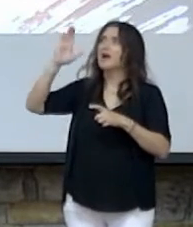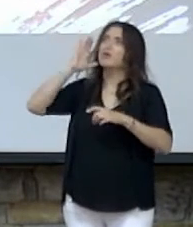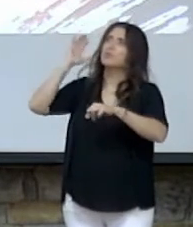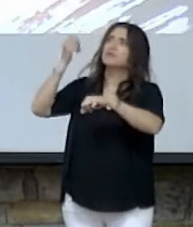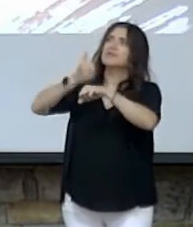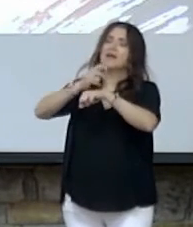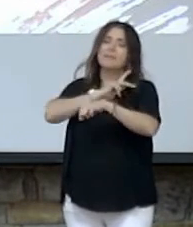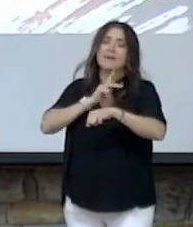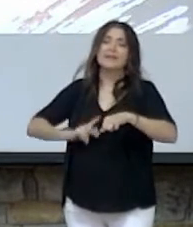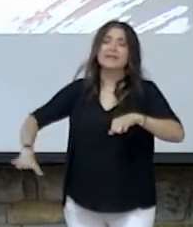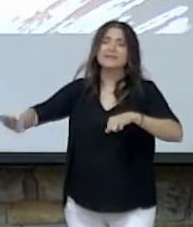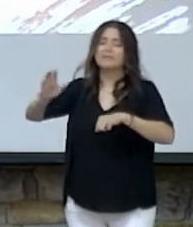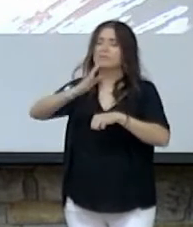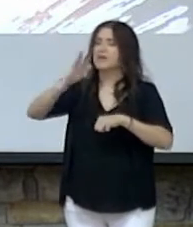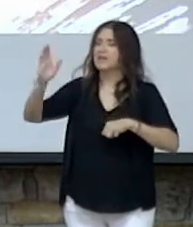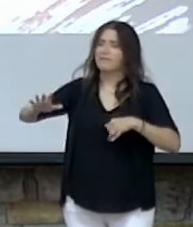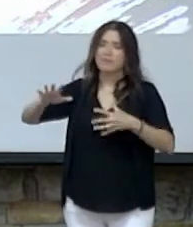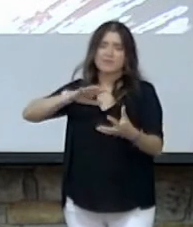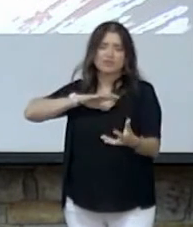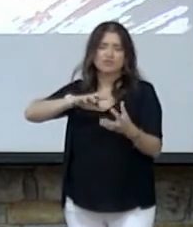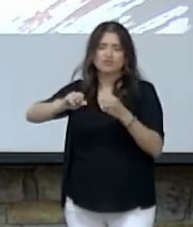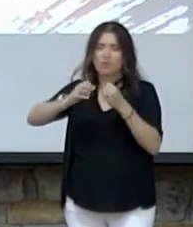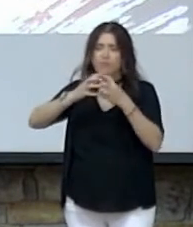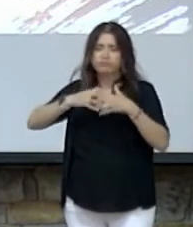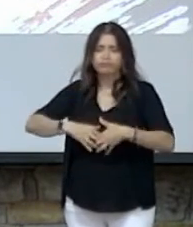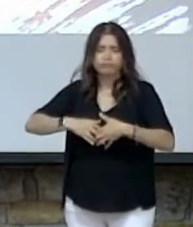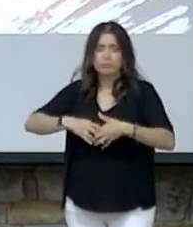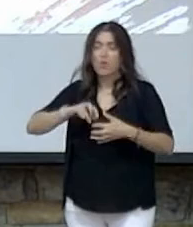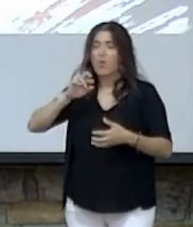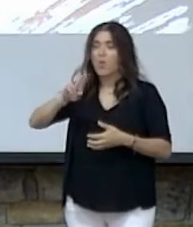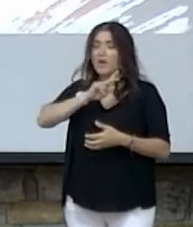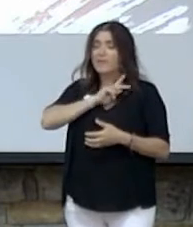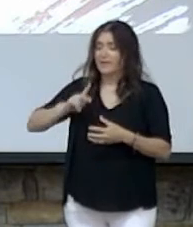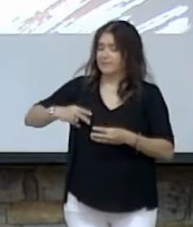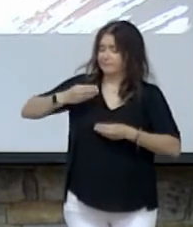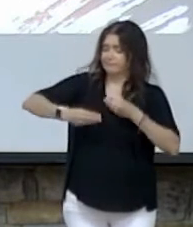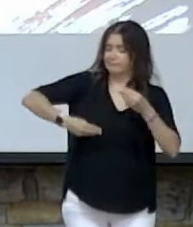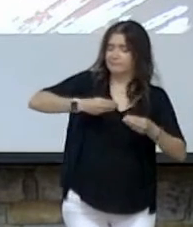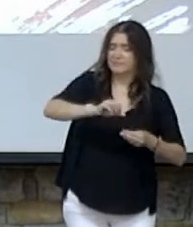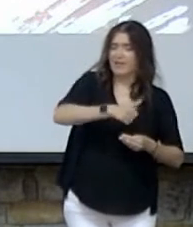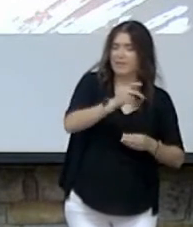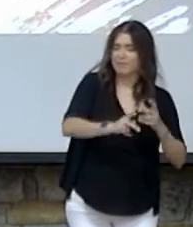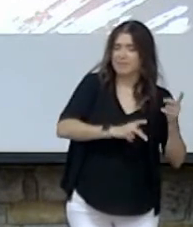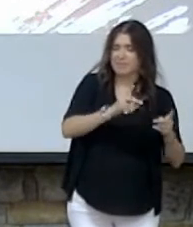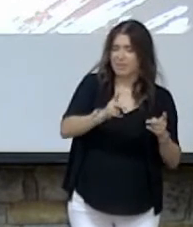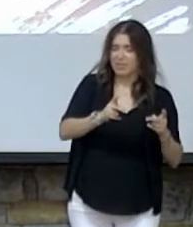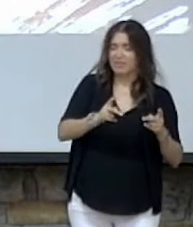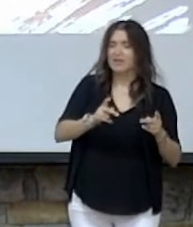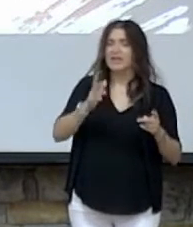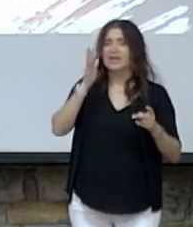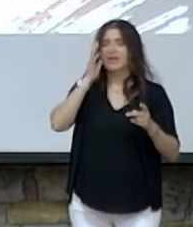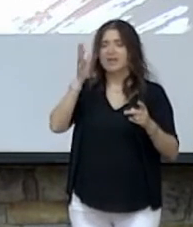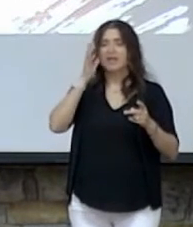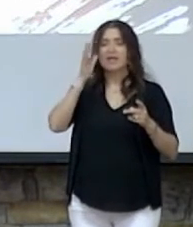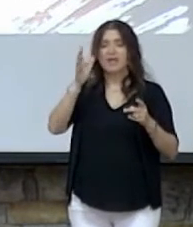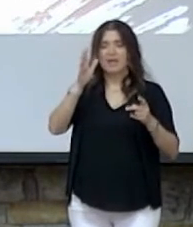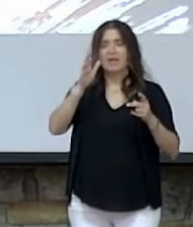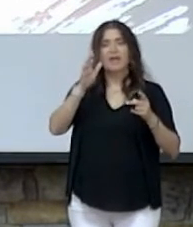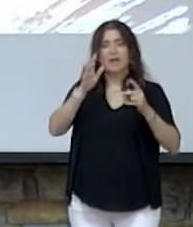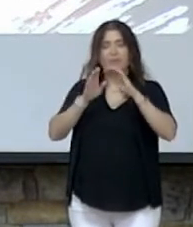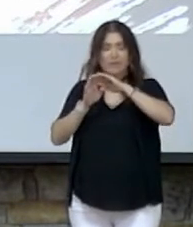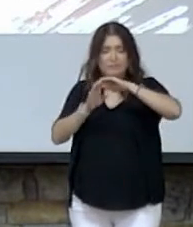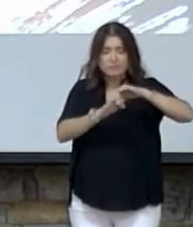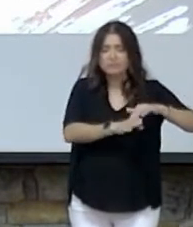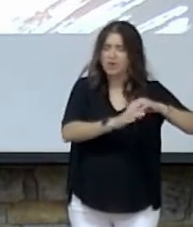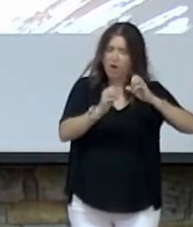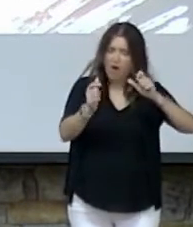be destroyed, nor shall the kingdom be left to another people. It shall break in pieces all these kingdoms and bring them to an